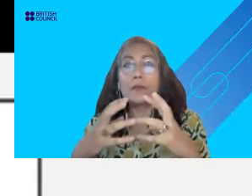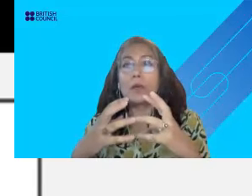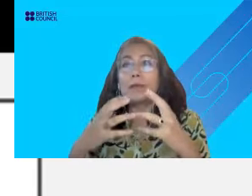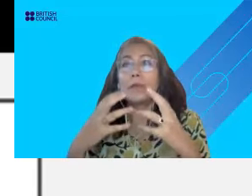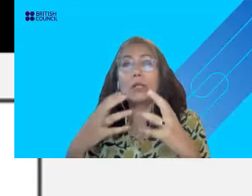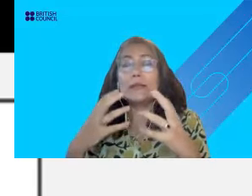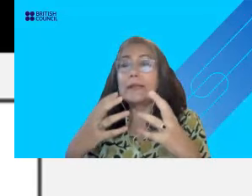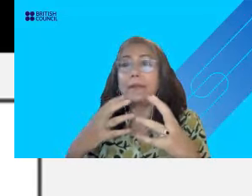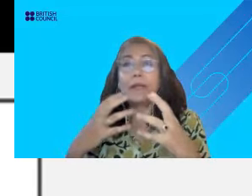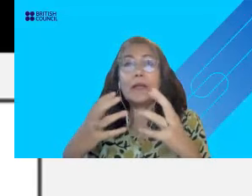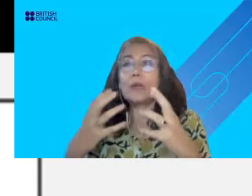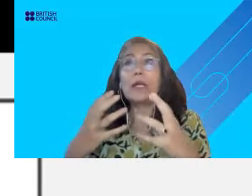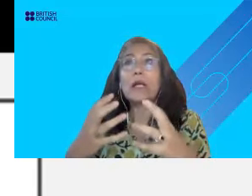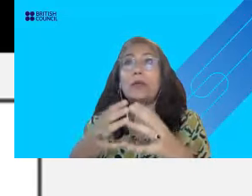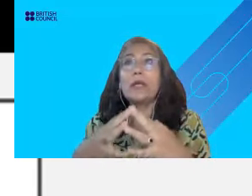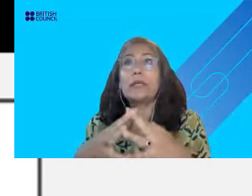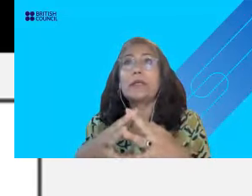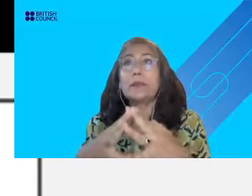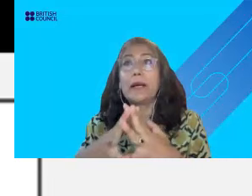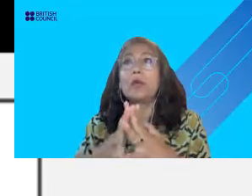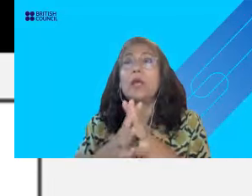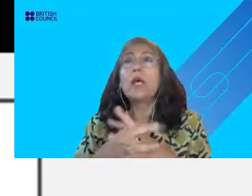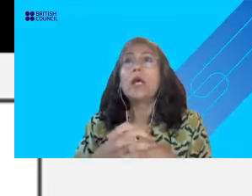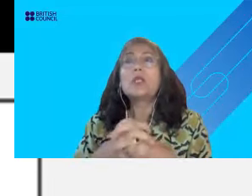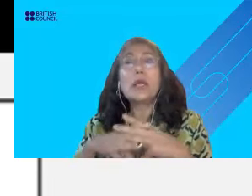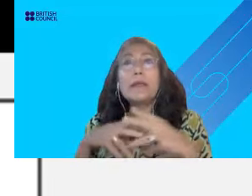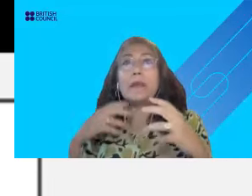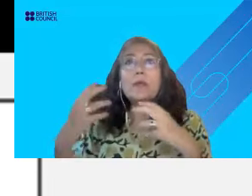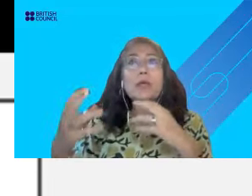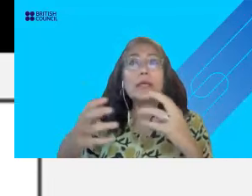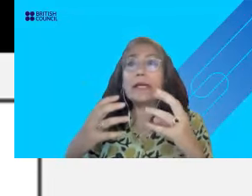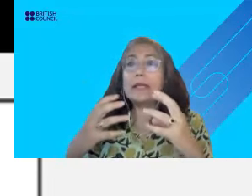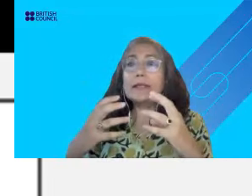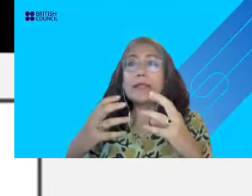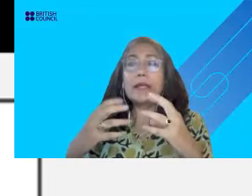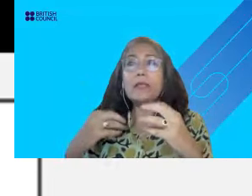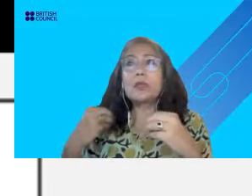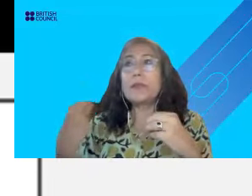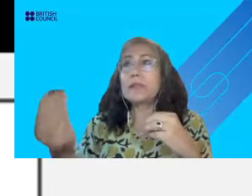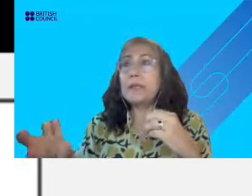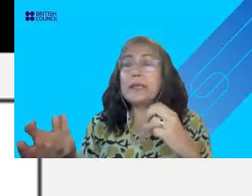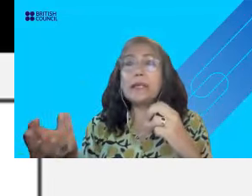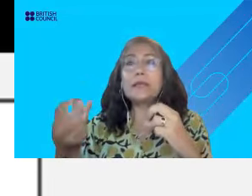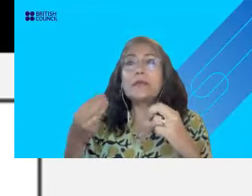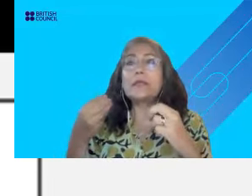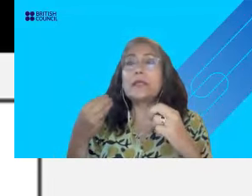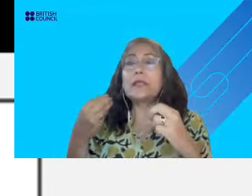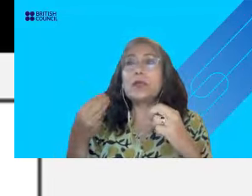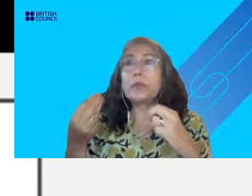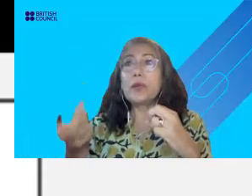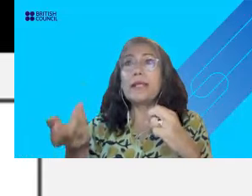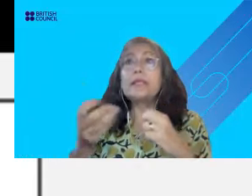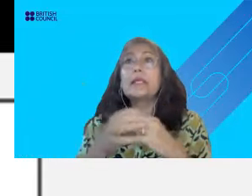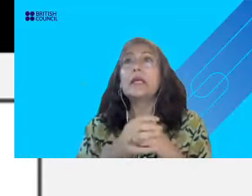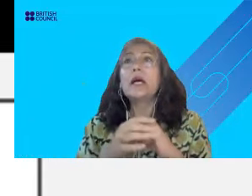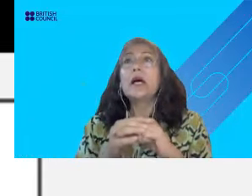solve this problem, not it's something that we can't do anything about. So let them look at ideas. Again, it could be a speaking activity, it could